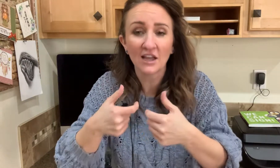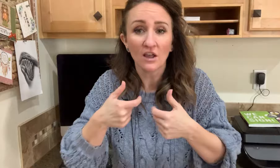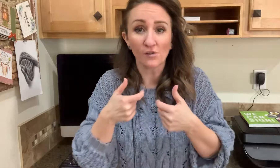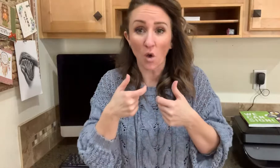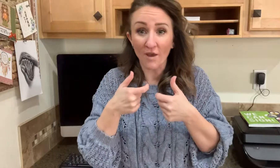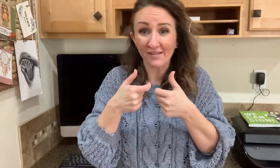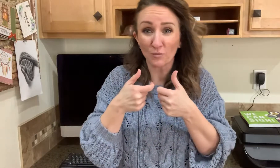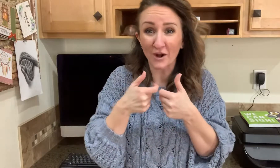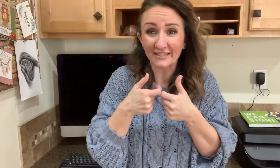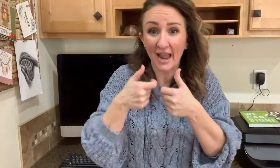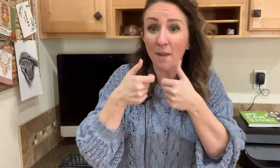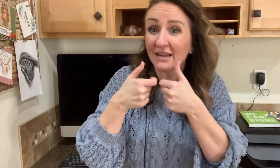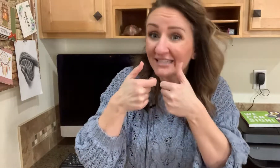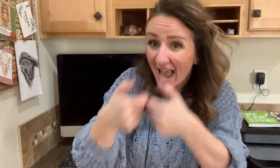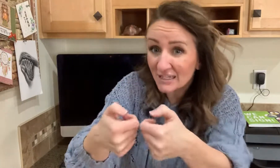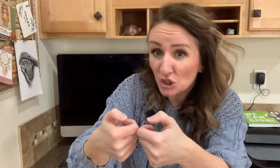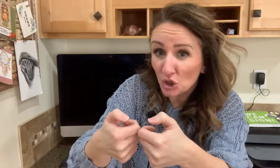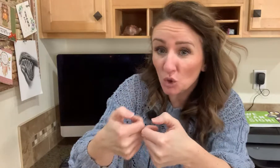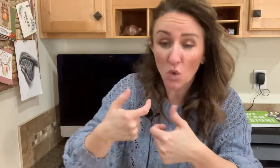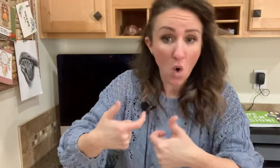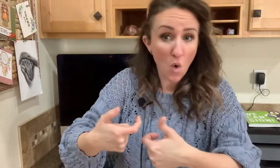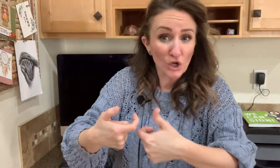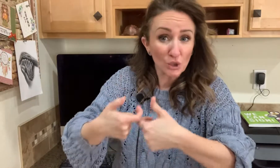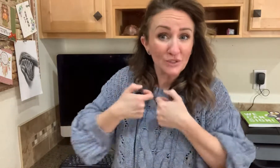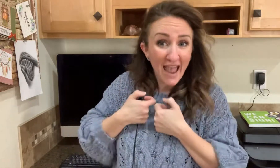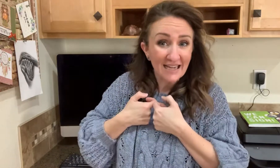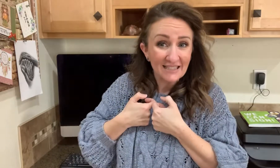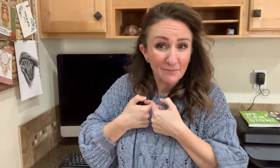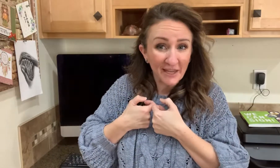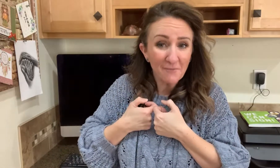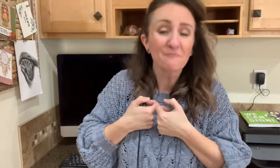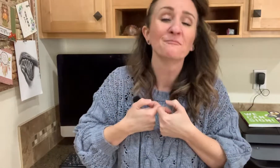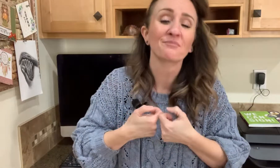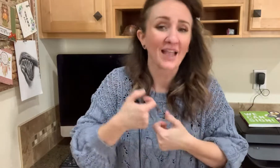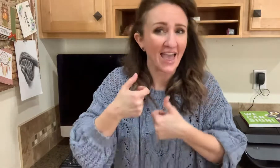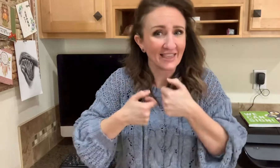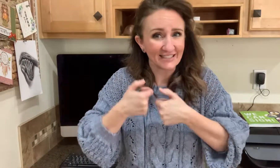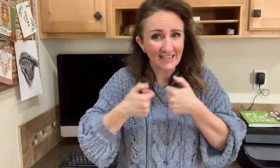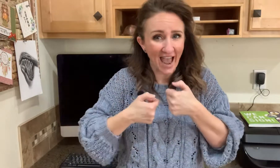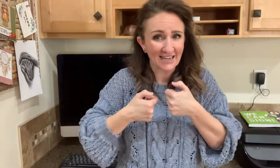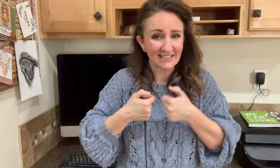So if I want to say, I'm going to text you, or you text me, and then text.